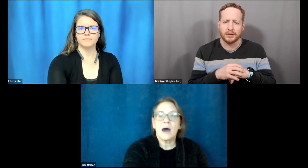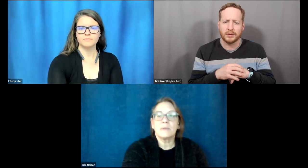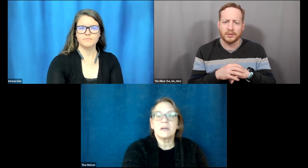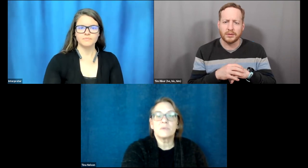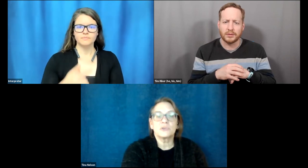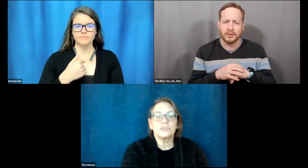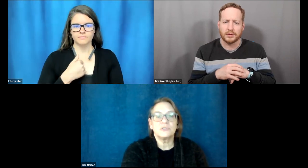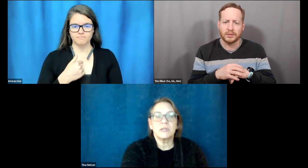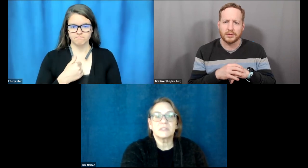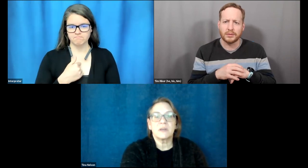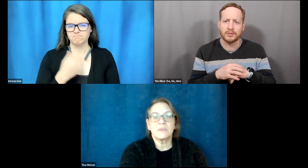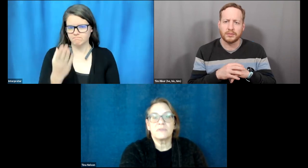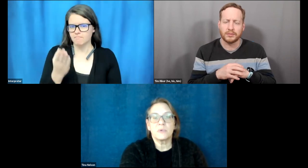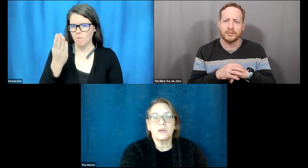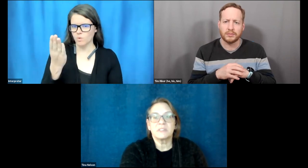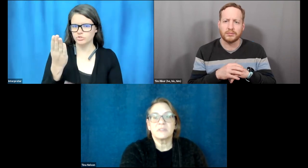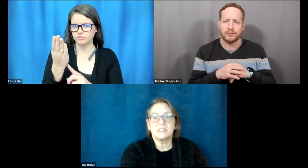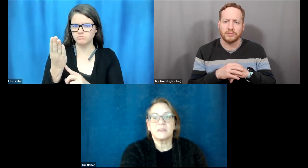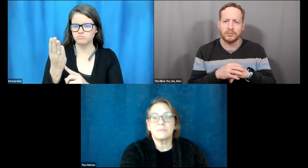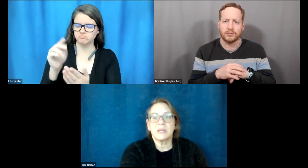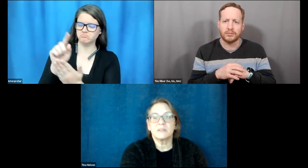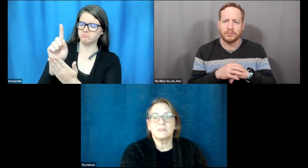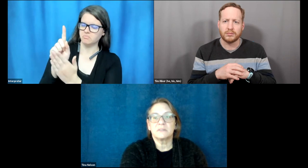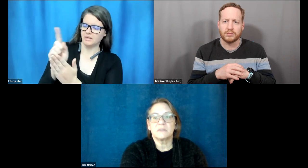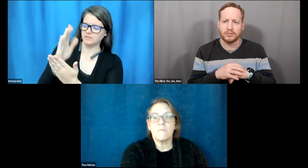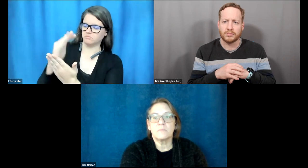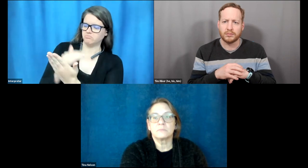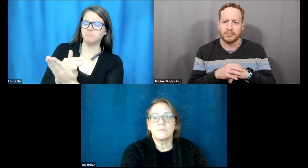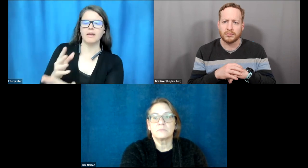I make a motion to accept the February 17th minutes.